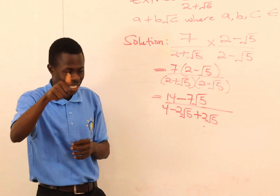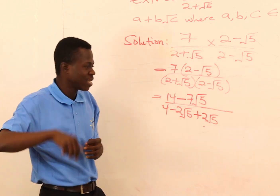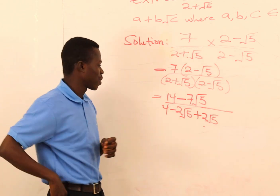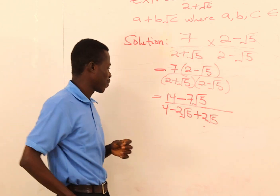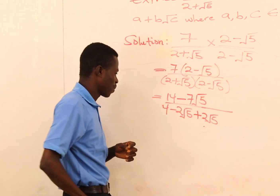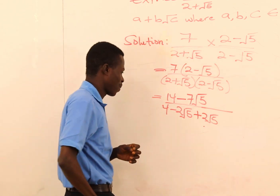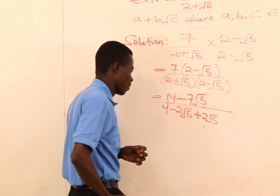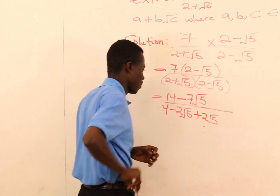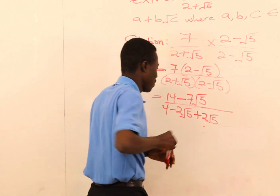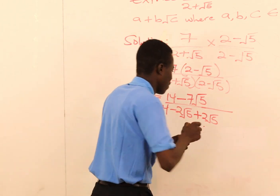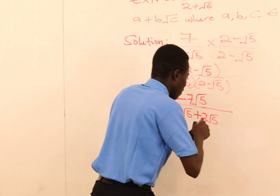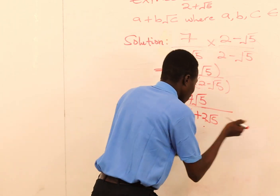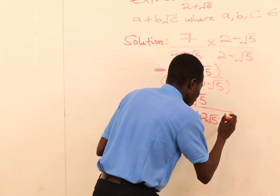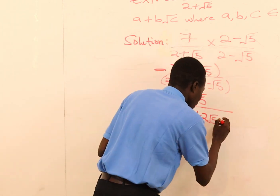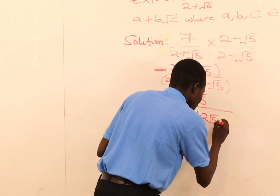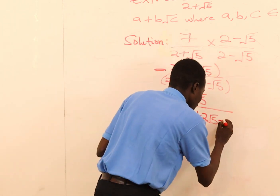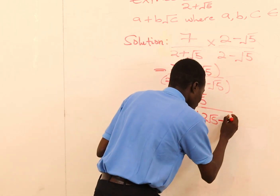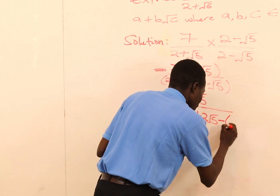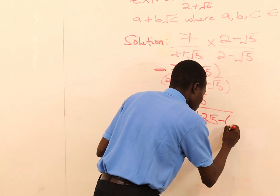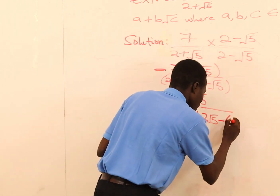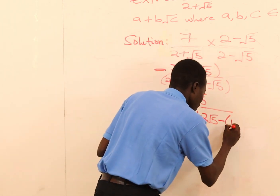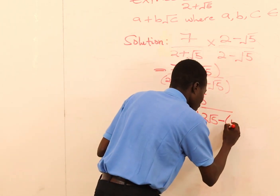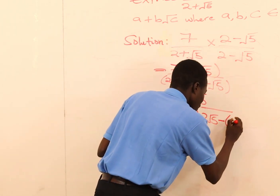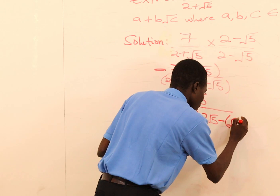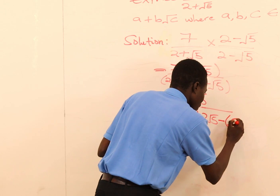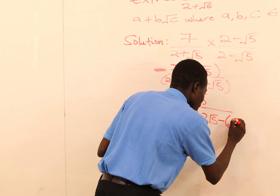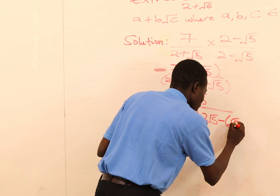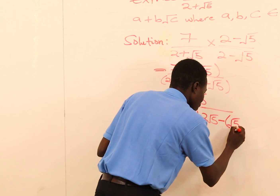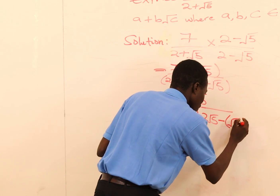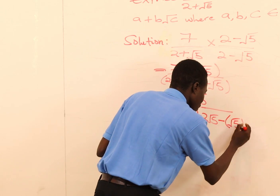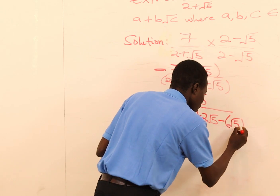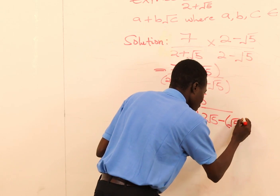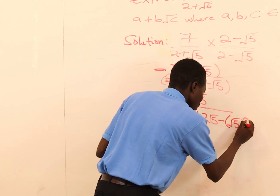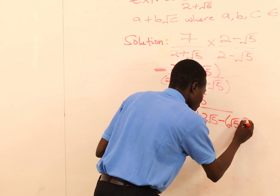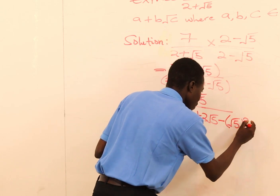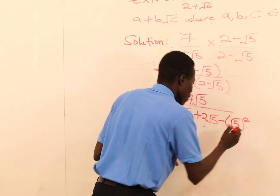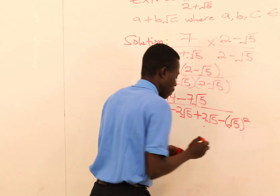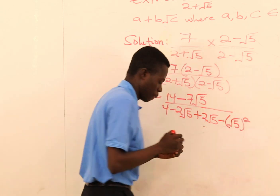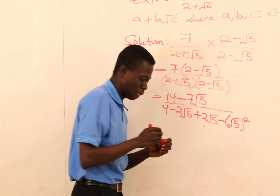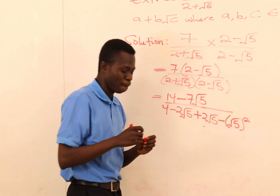there makes the whole expression minus. So we are going to have